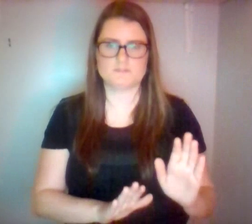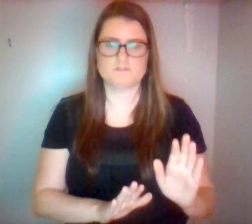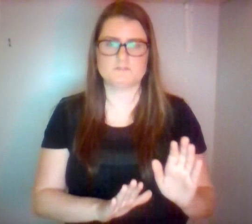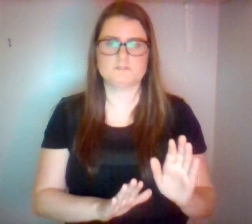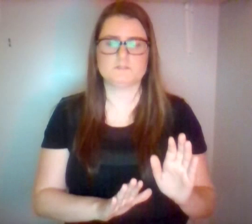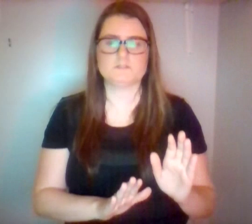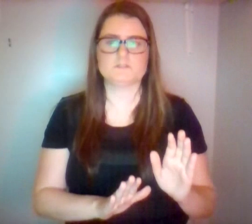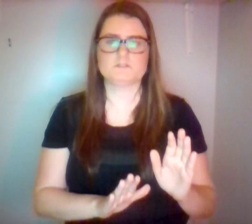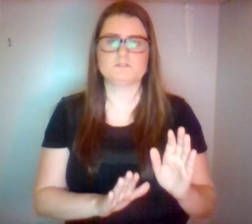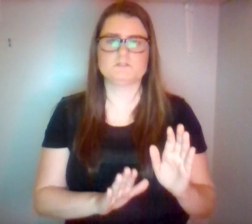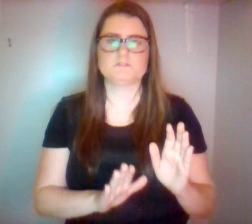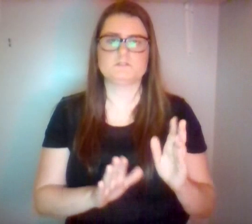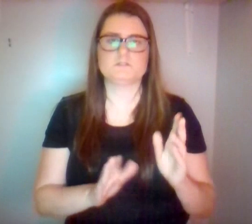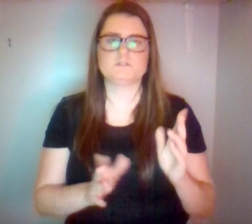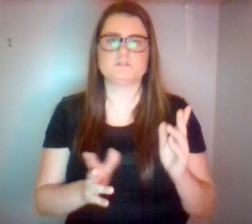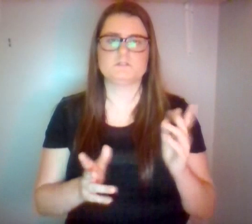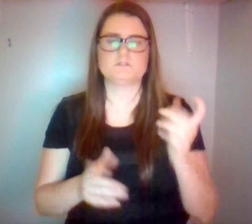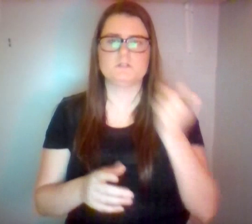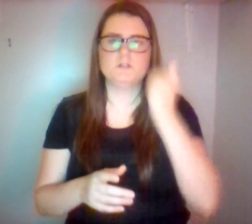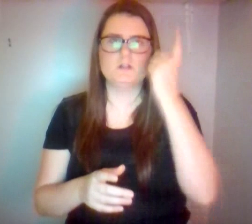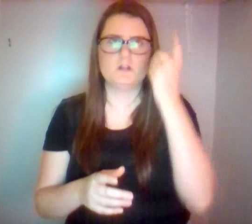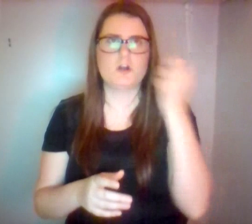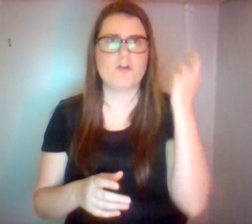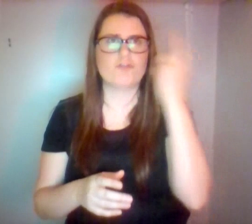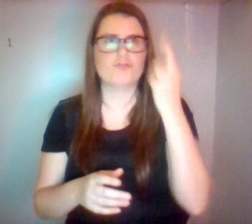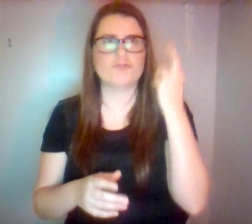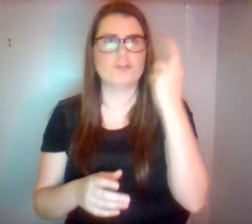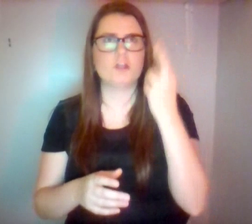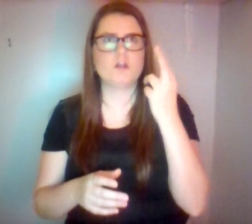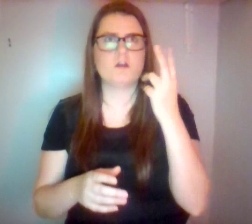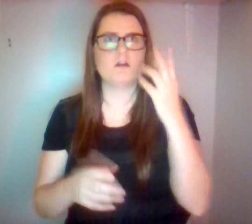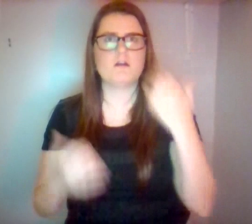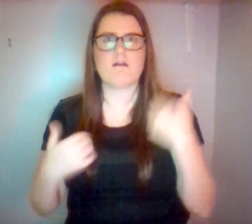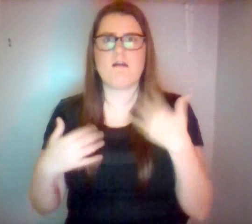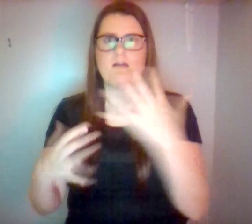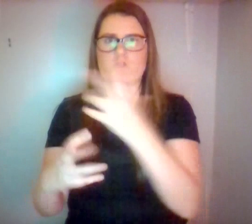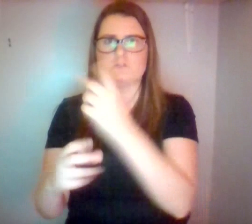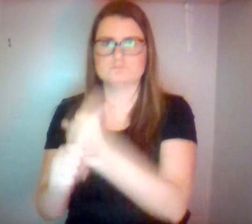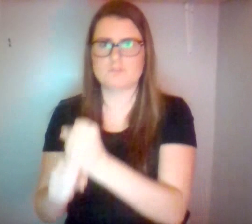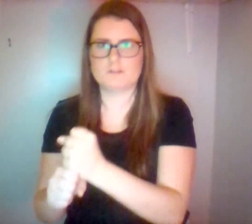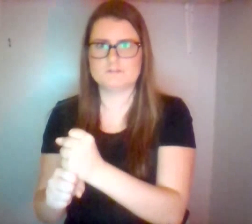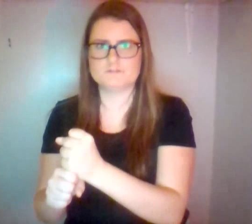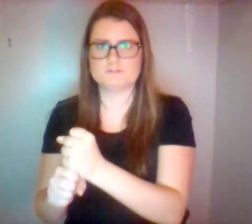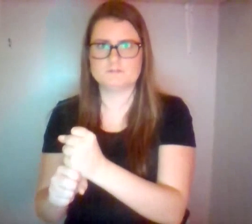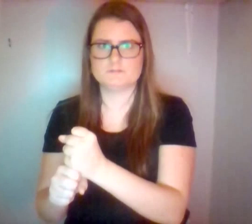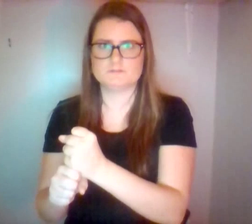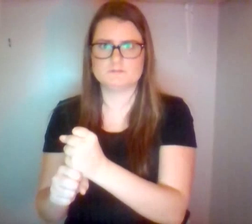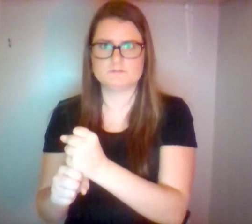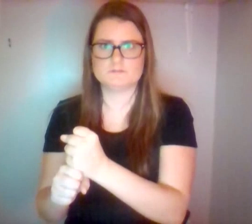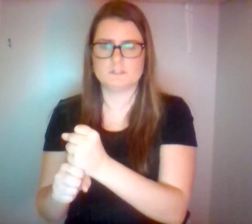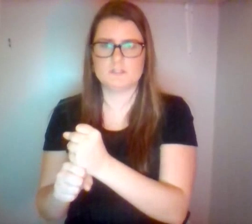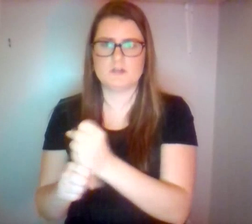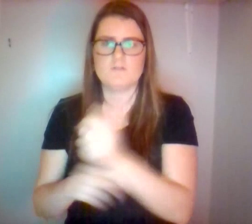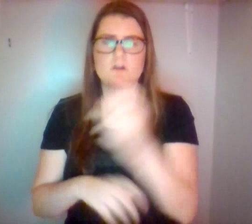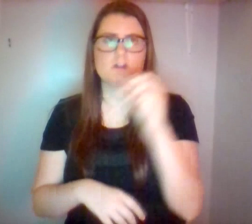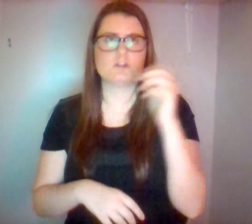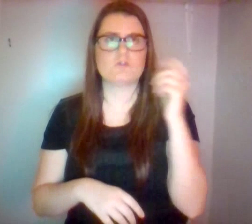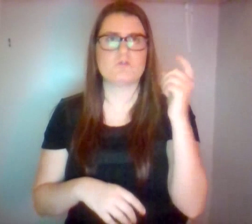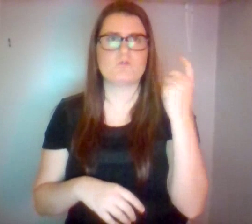anxious about tomorrow. This is verse 34. For tomorrow will be anxious for itself. Sufficient for the day is its own